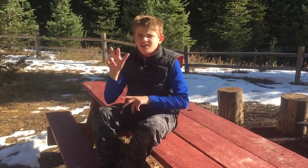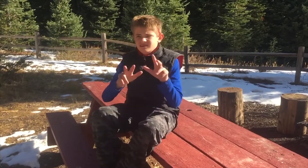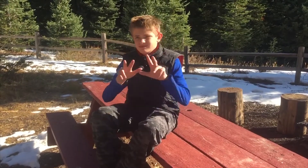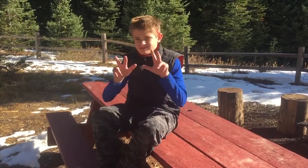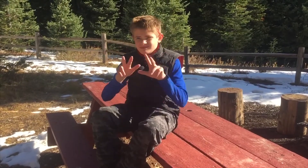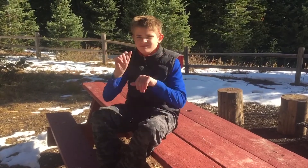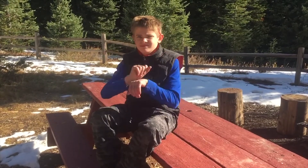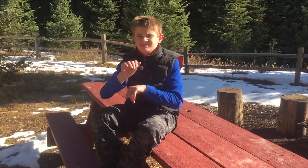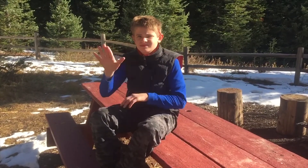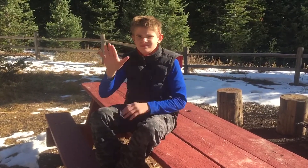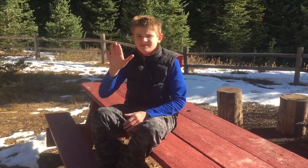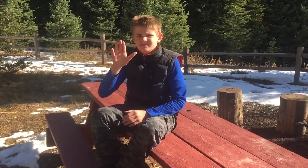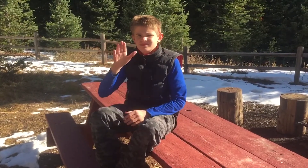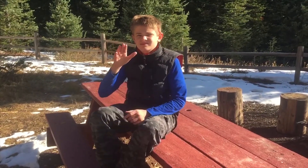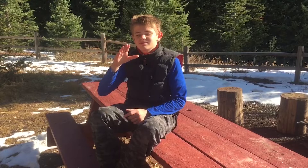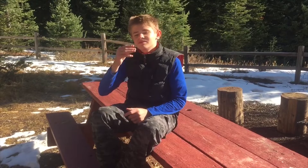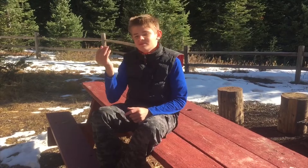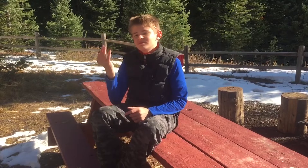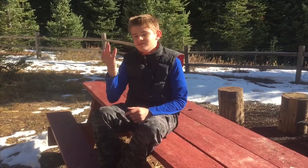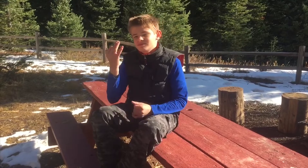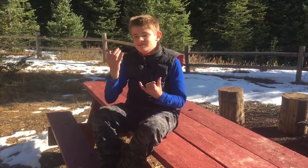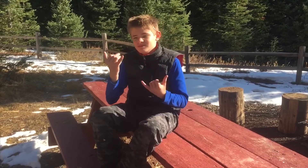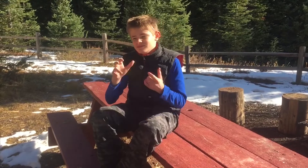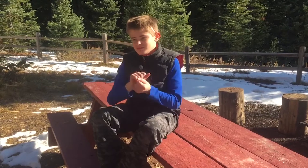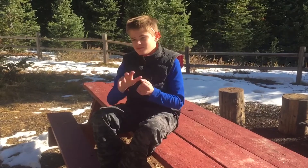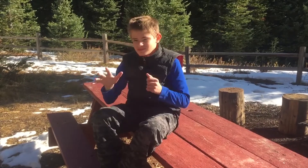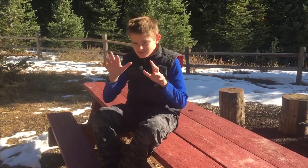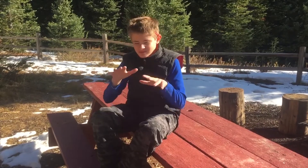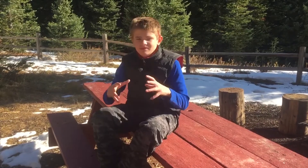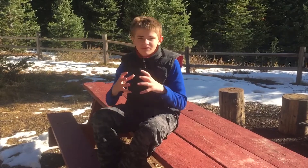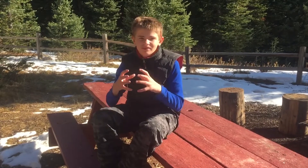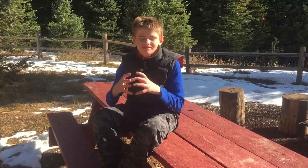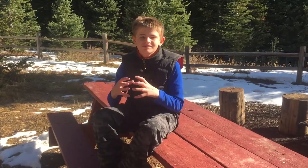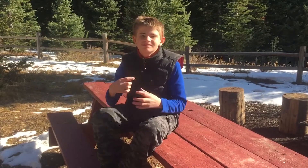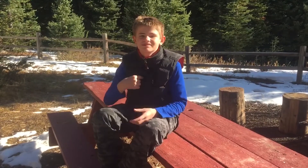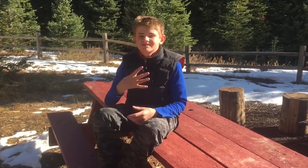up the mountain. It was fun. We did it again Friday. And then I loved playing with the snowballs. That was my favorite day.